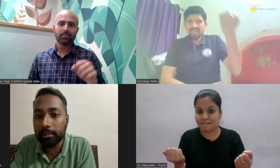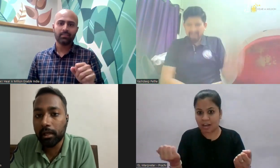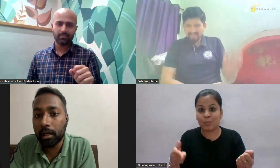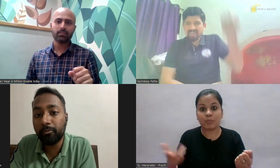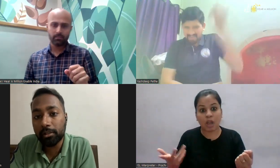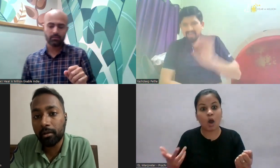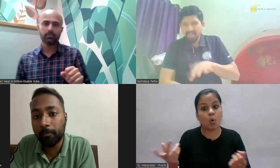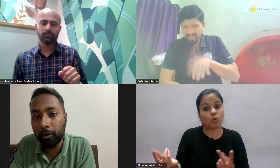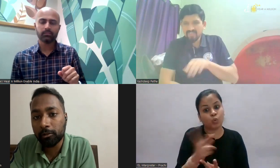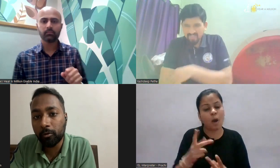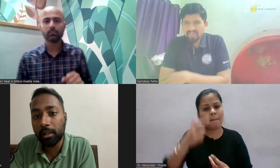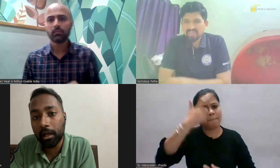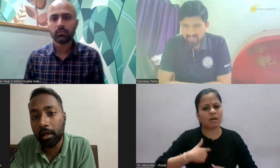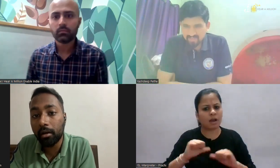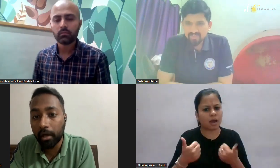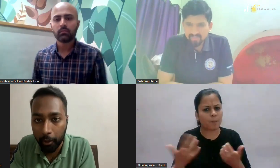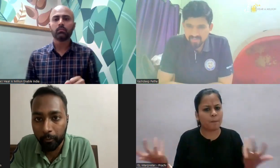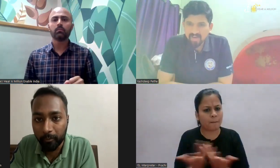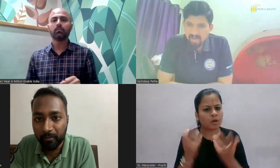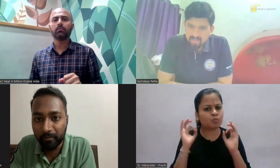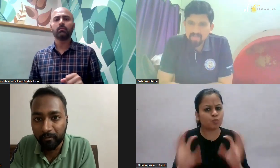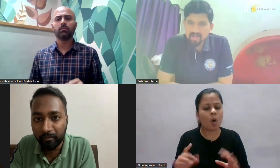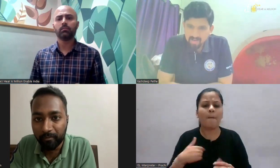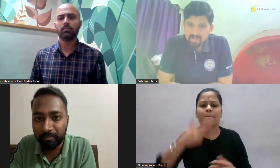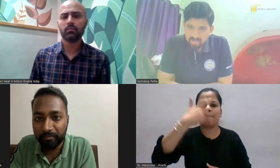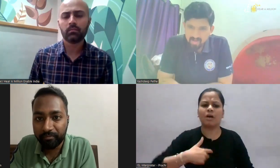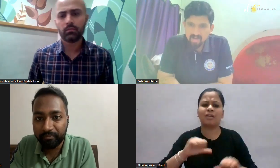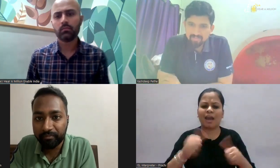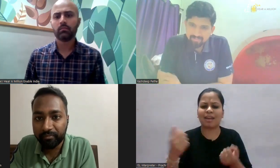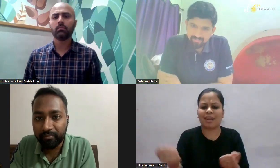both hands are physically fit, so they can drive.